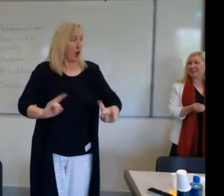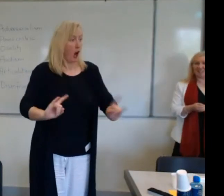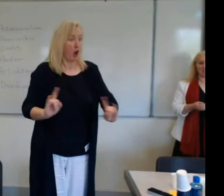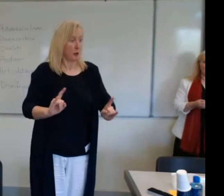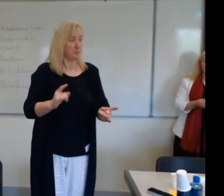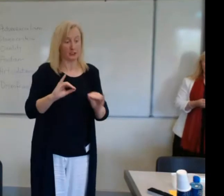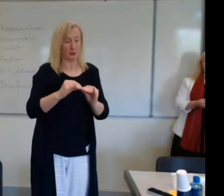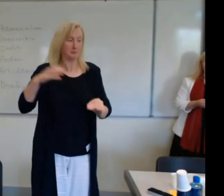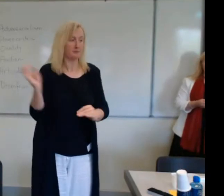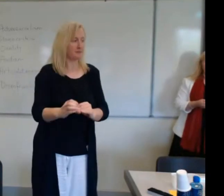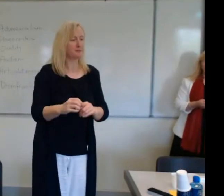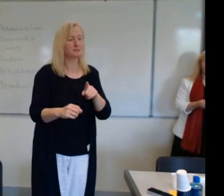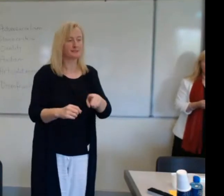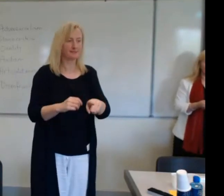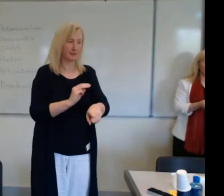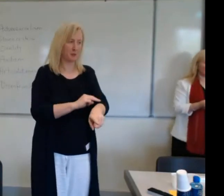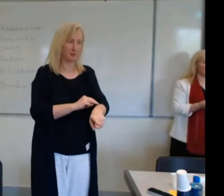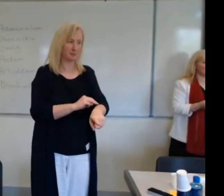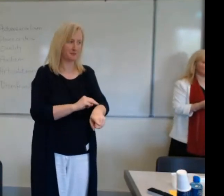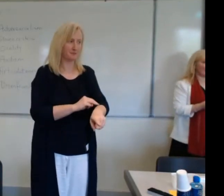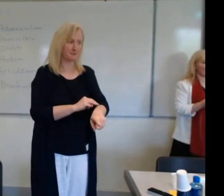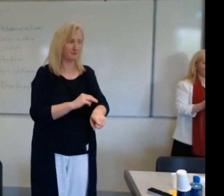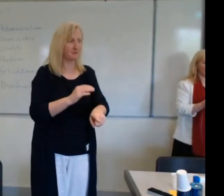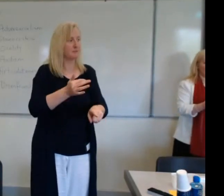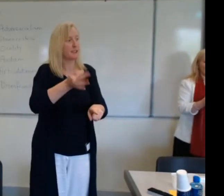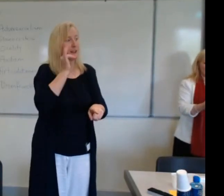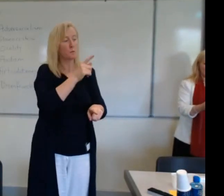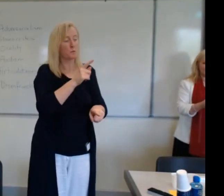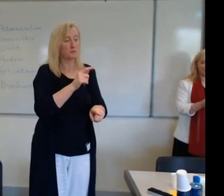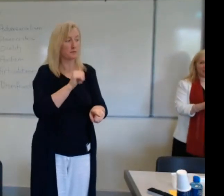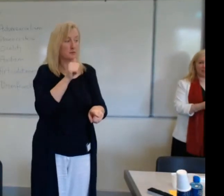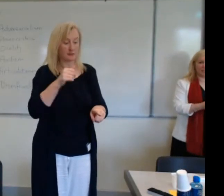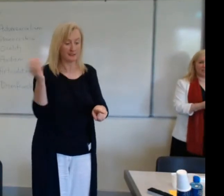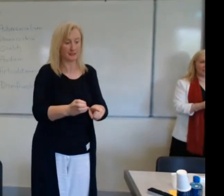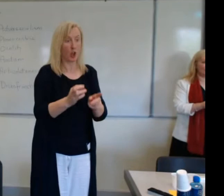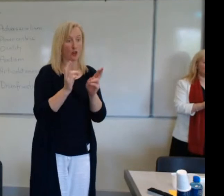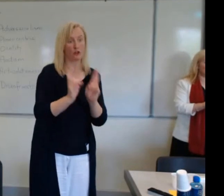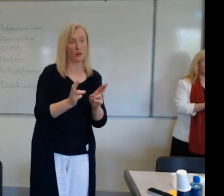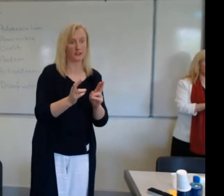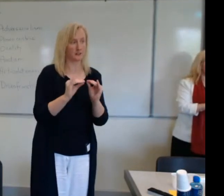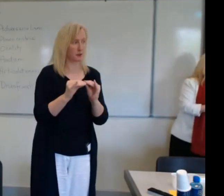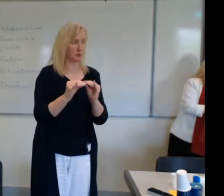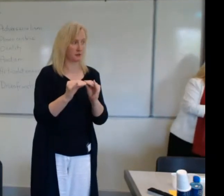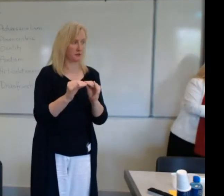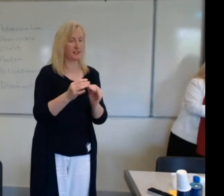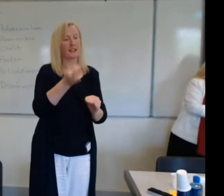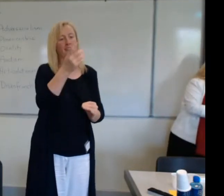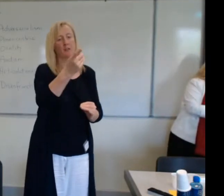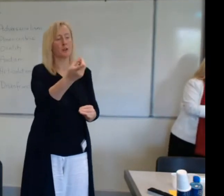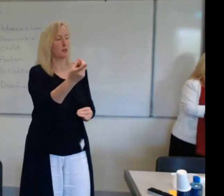That's a problem though, because if you don't have the right interpreter, if you just say, well, let's get so-and-so's brother